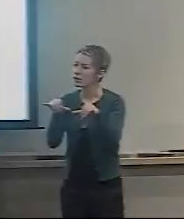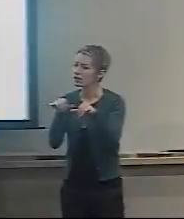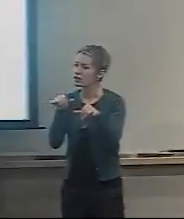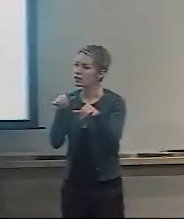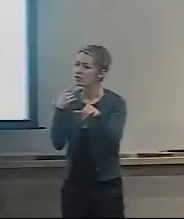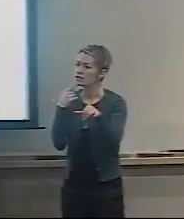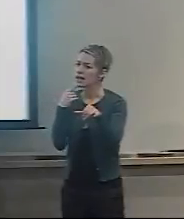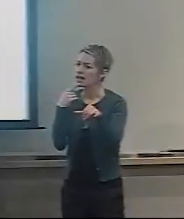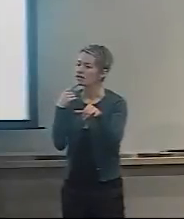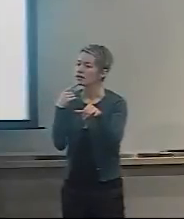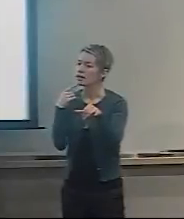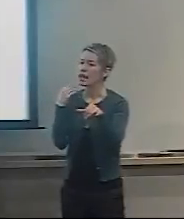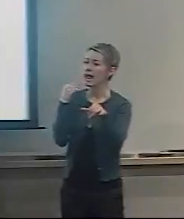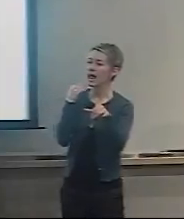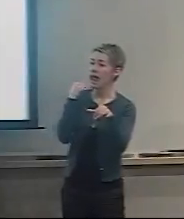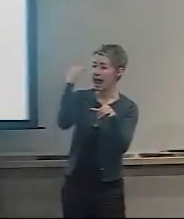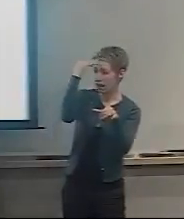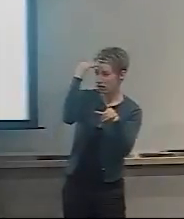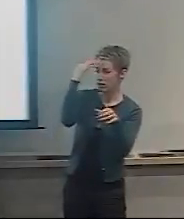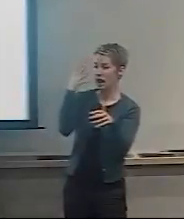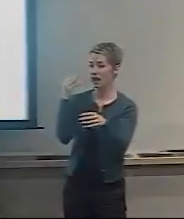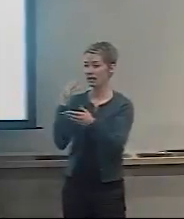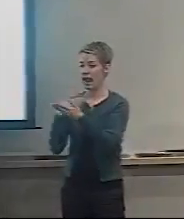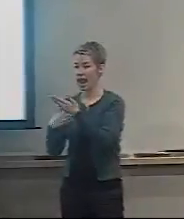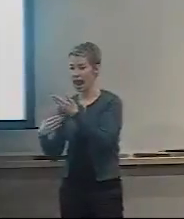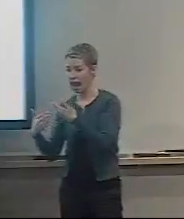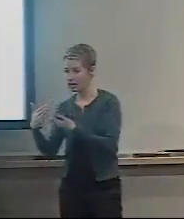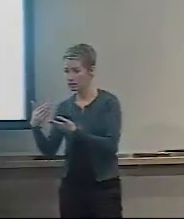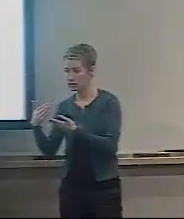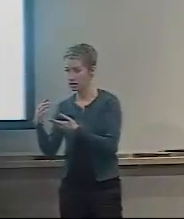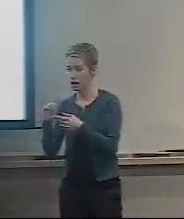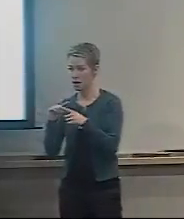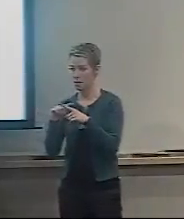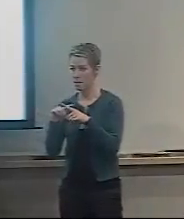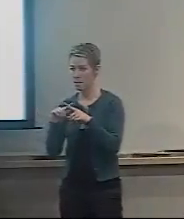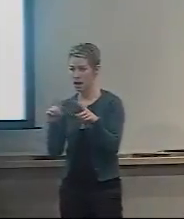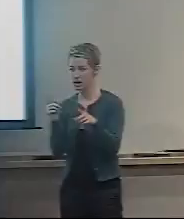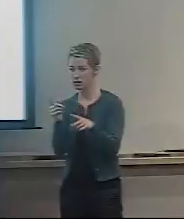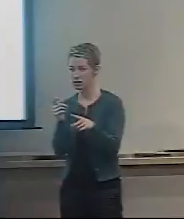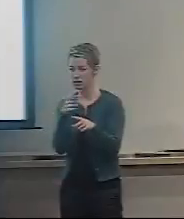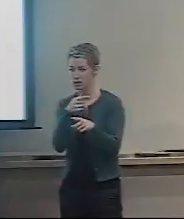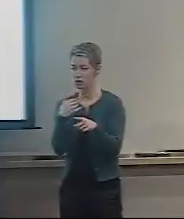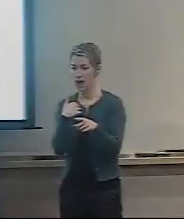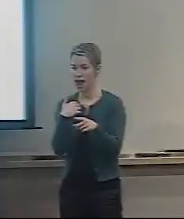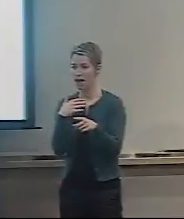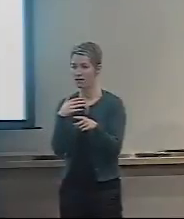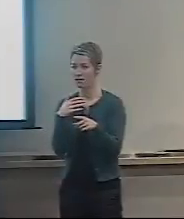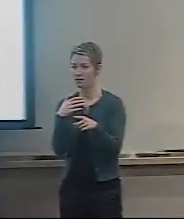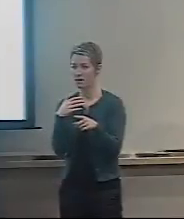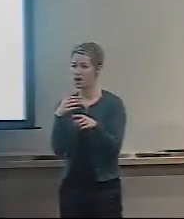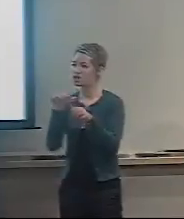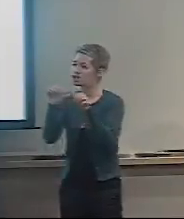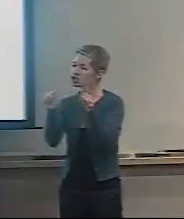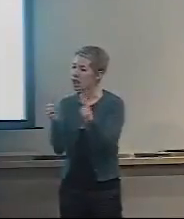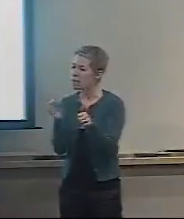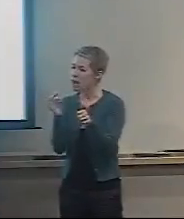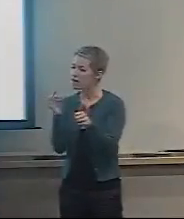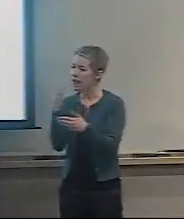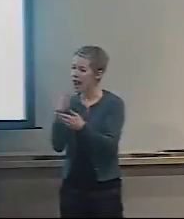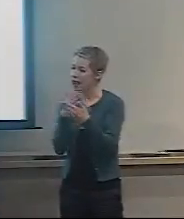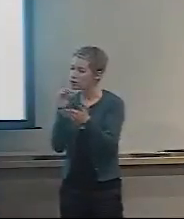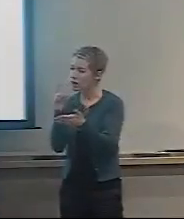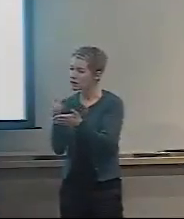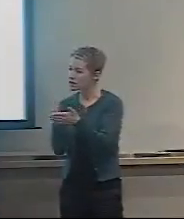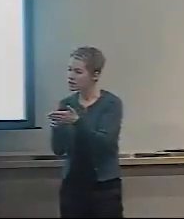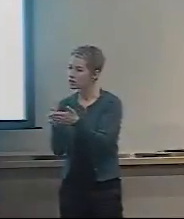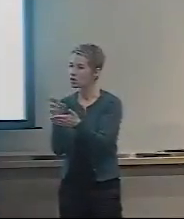part for the head and a part for the face and the hands. Did you have an object, a shape of hand recognition, or it's